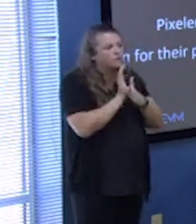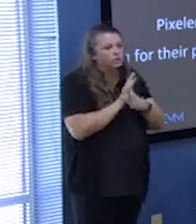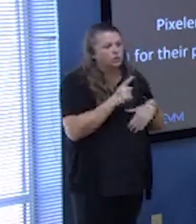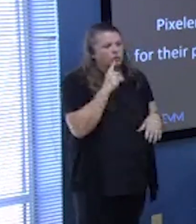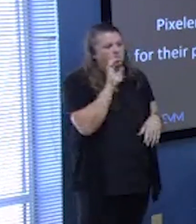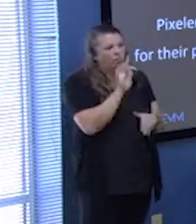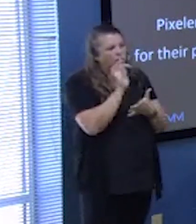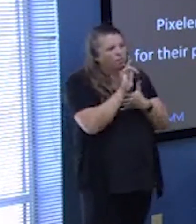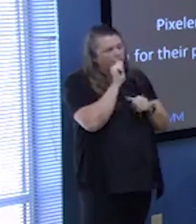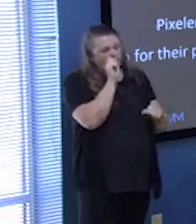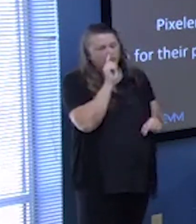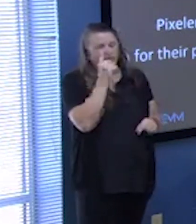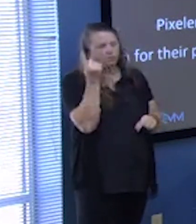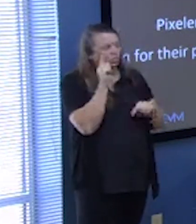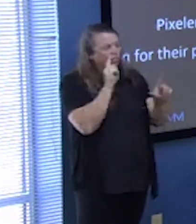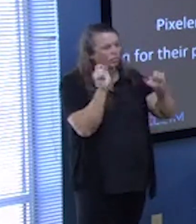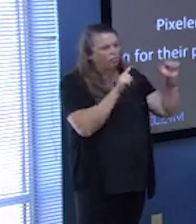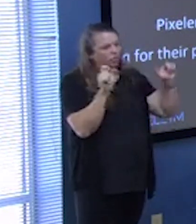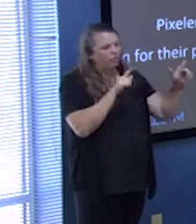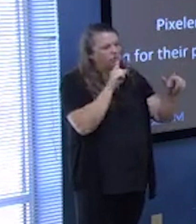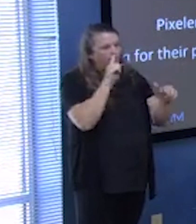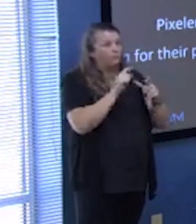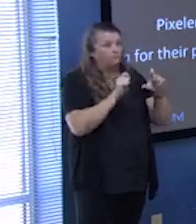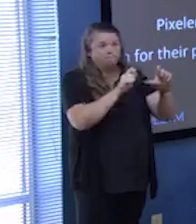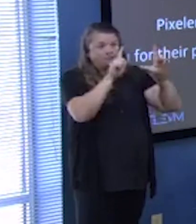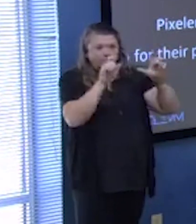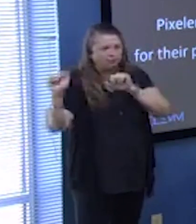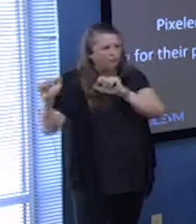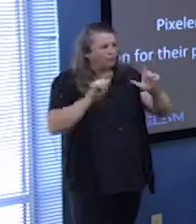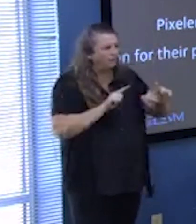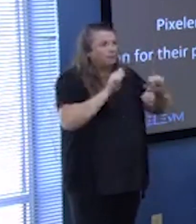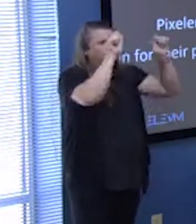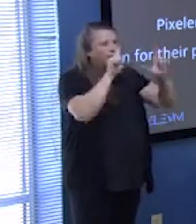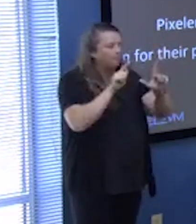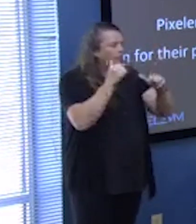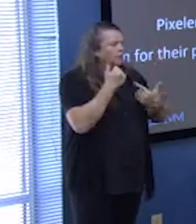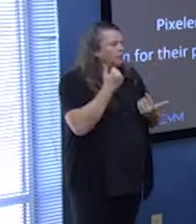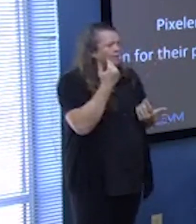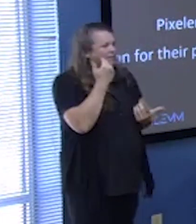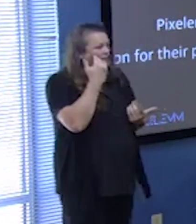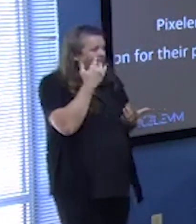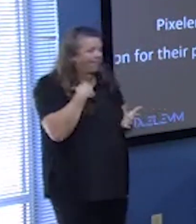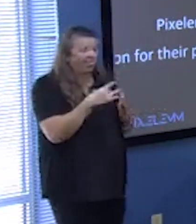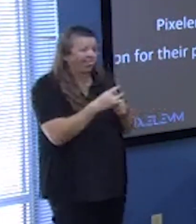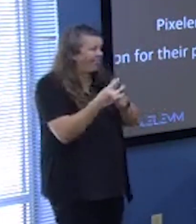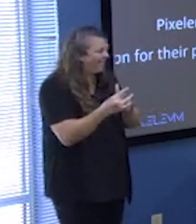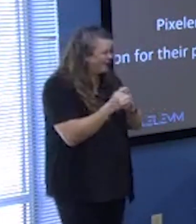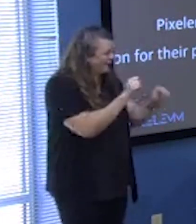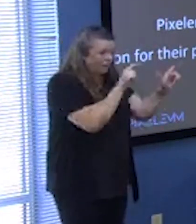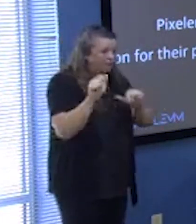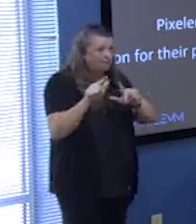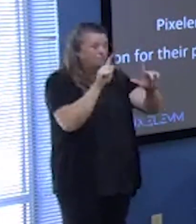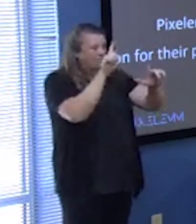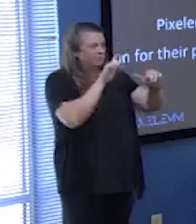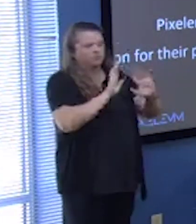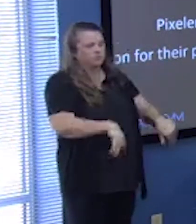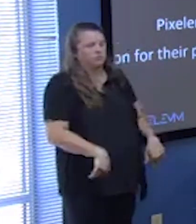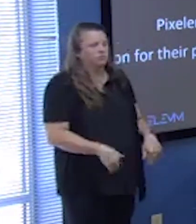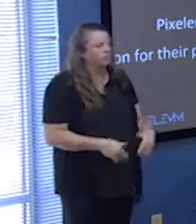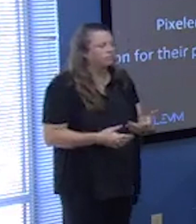to click through. Like, you've all used that one platform and you've searched something and it leads you in 10 different directions. Well, no